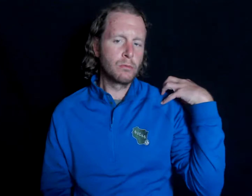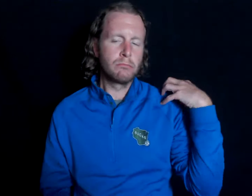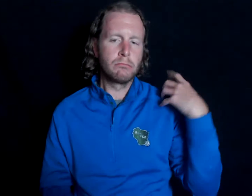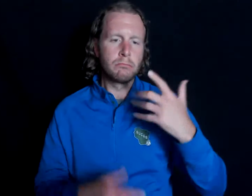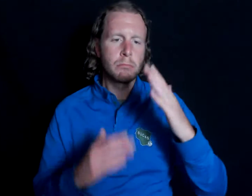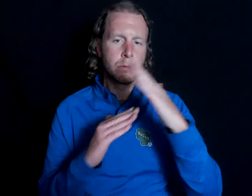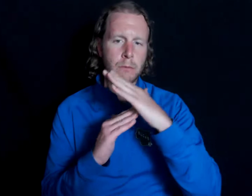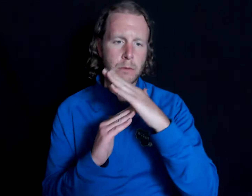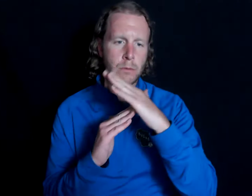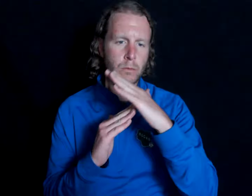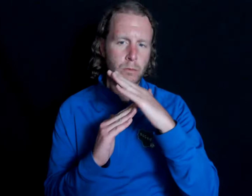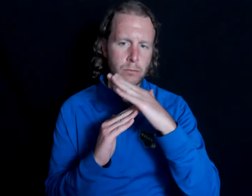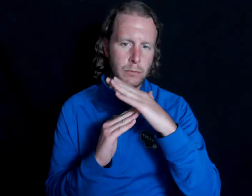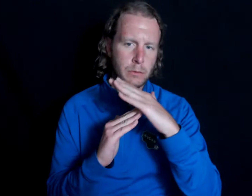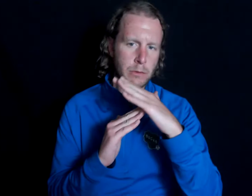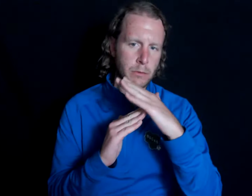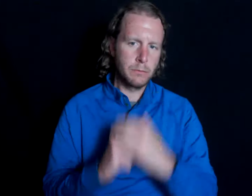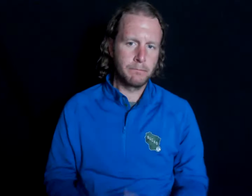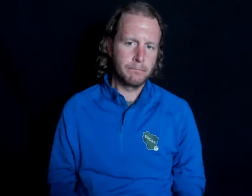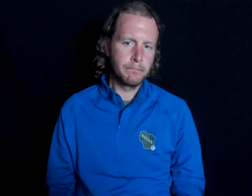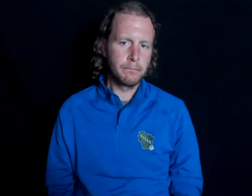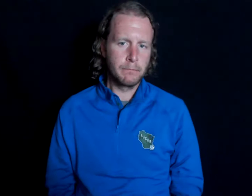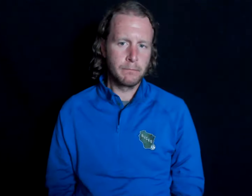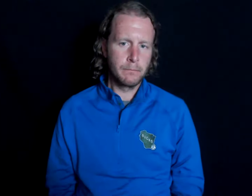Giannis providing acrobatics for the Bucks and the lead.